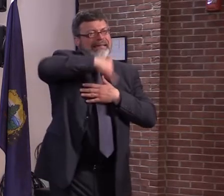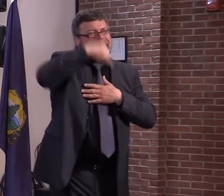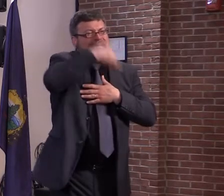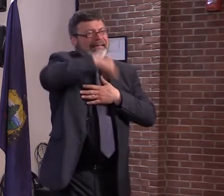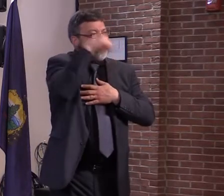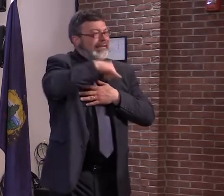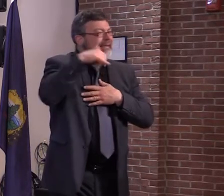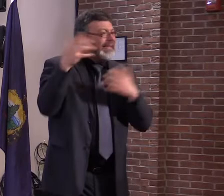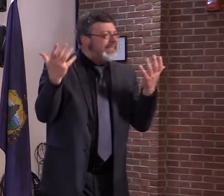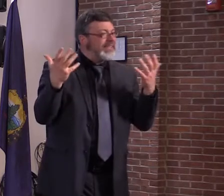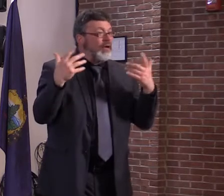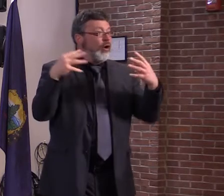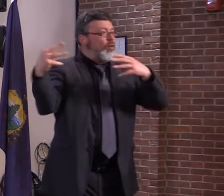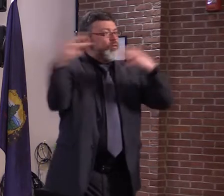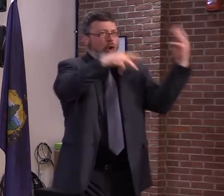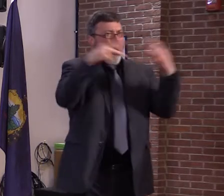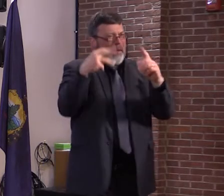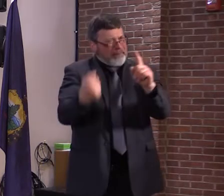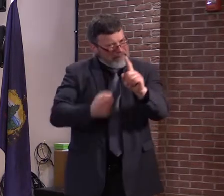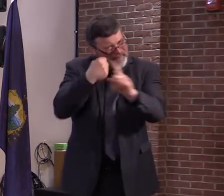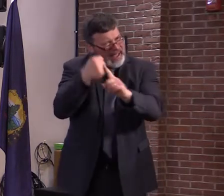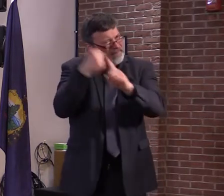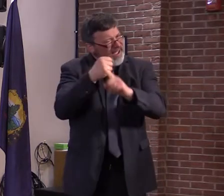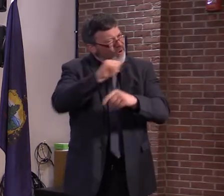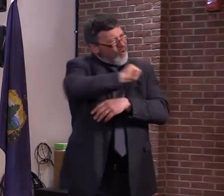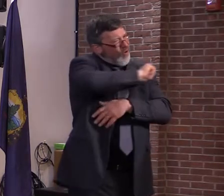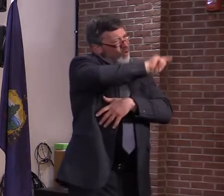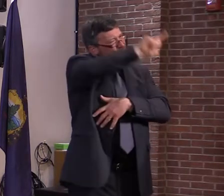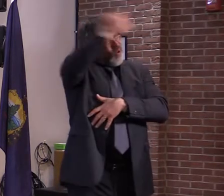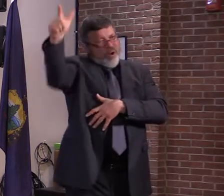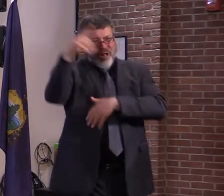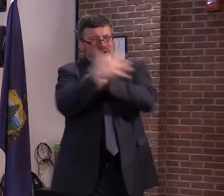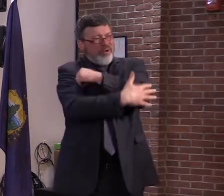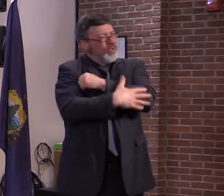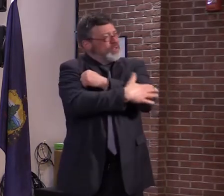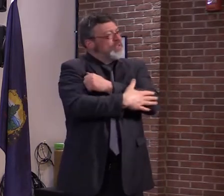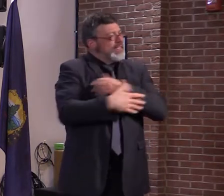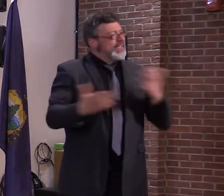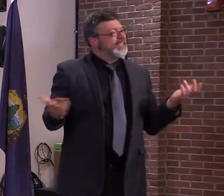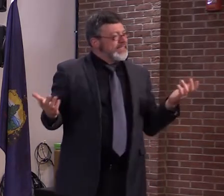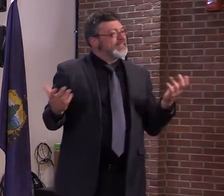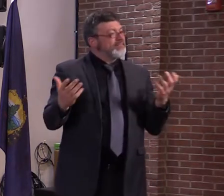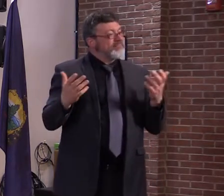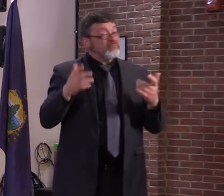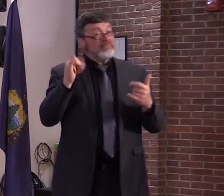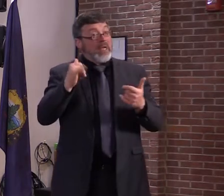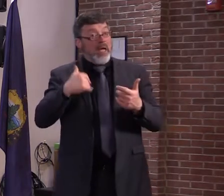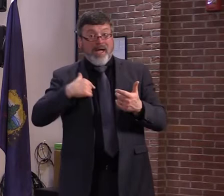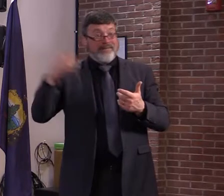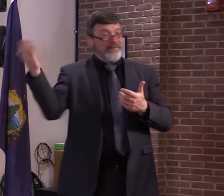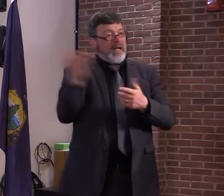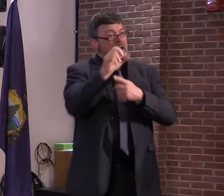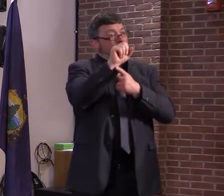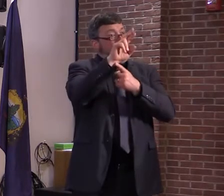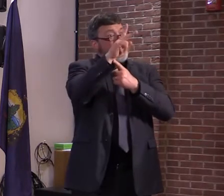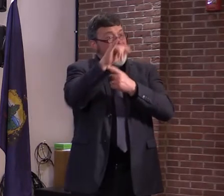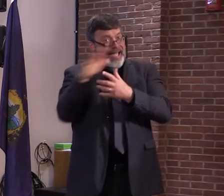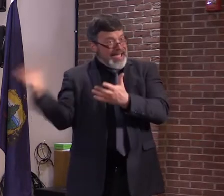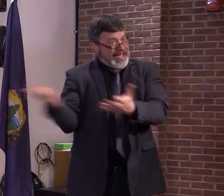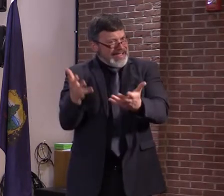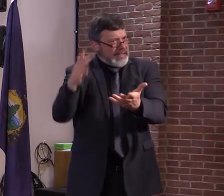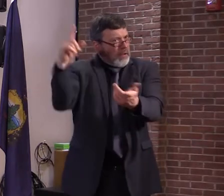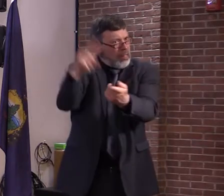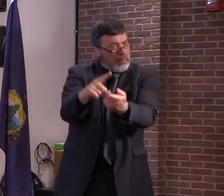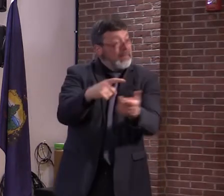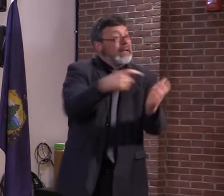Putin's war in Ukraine, or just the supply and demand as a result of the pandemic, or